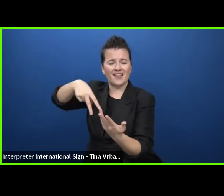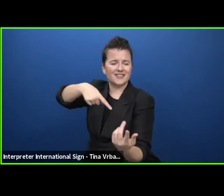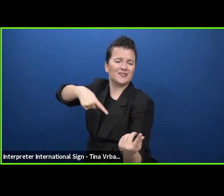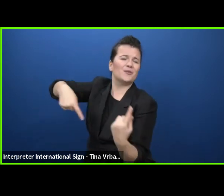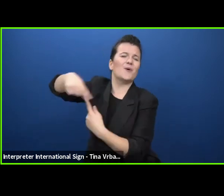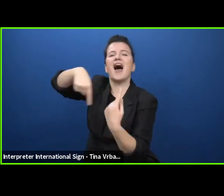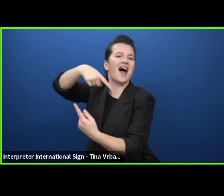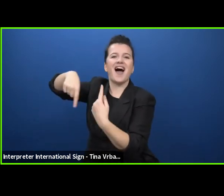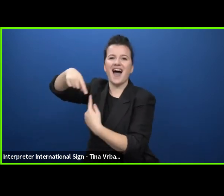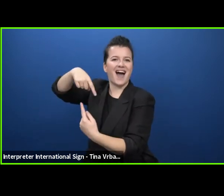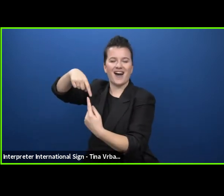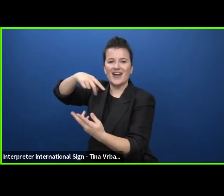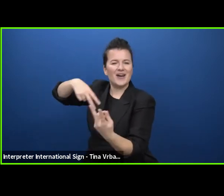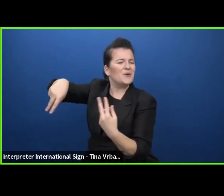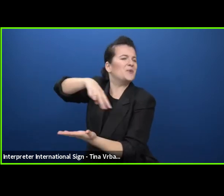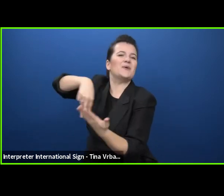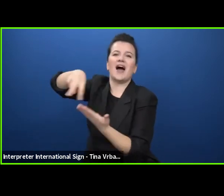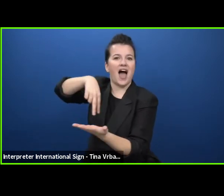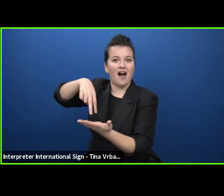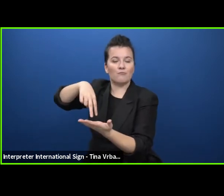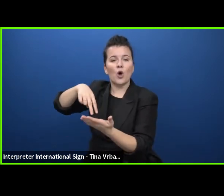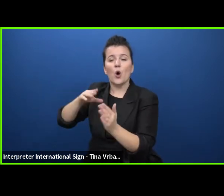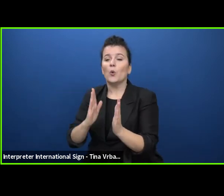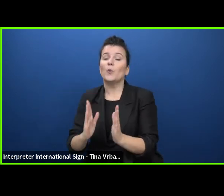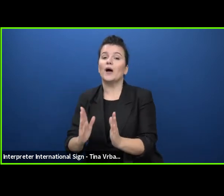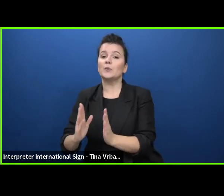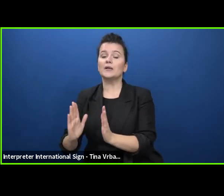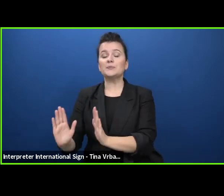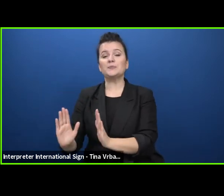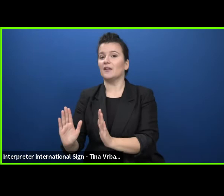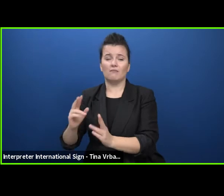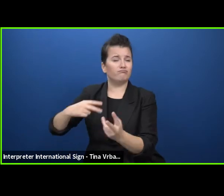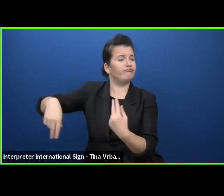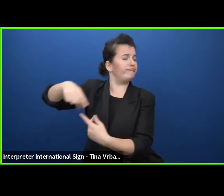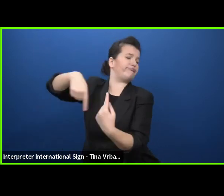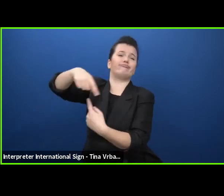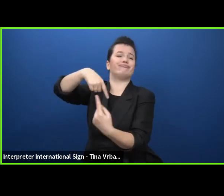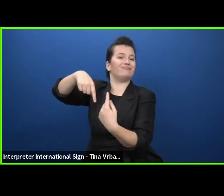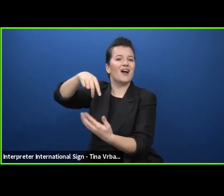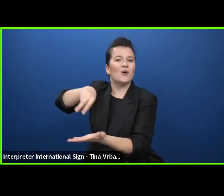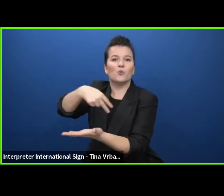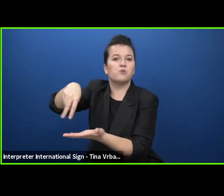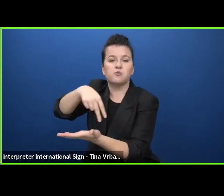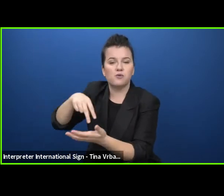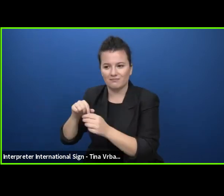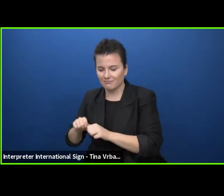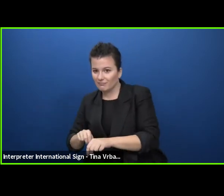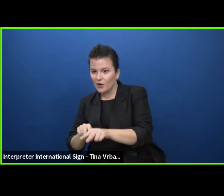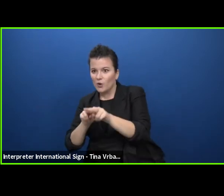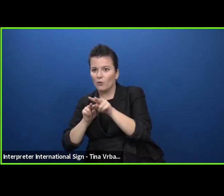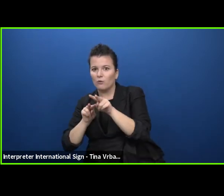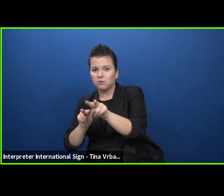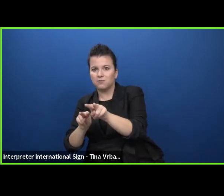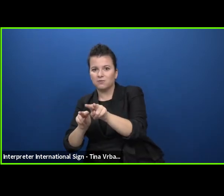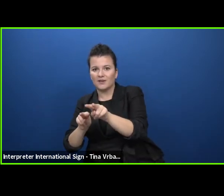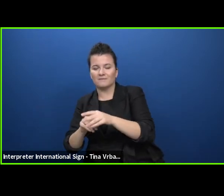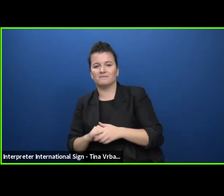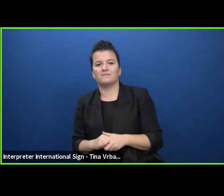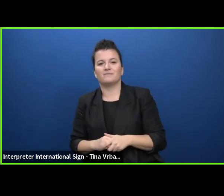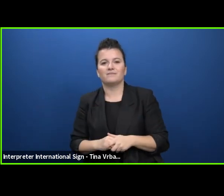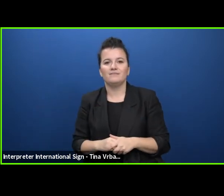A dangerous dance. Concrete, with white parking stripes. Reincarnated as a dance floor.